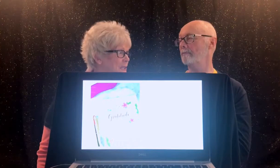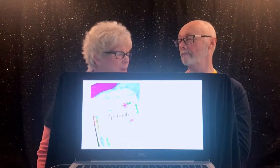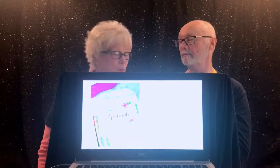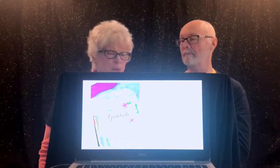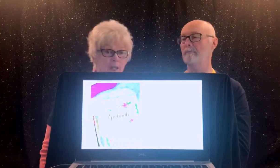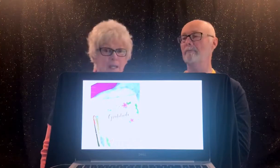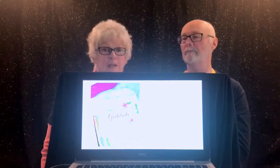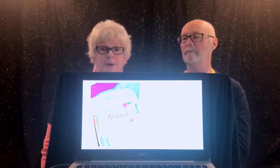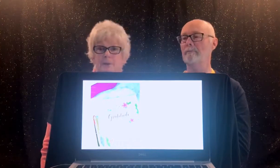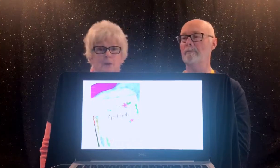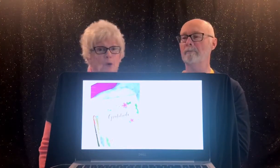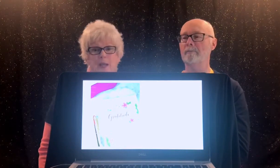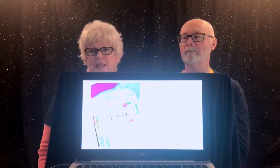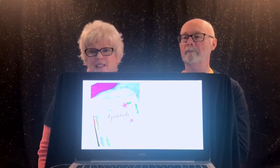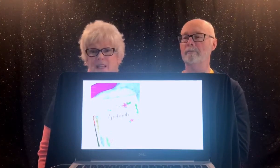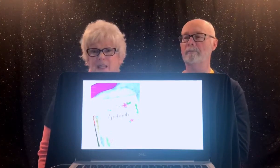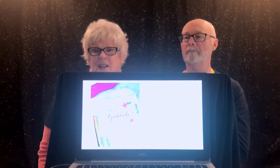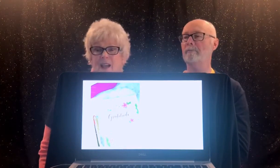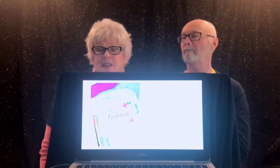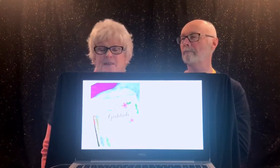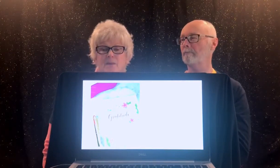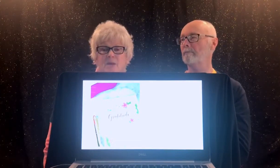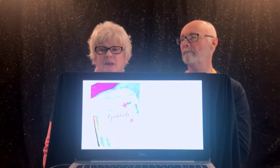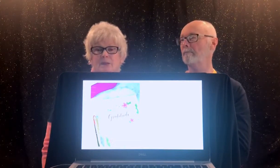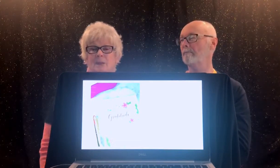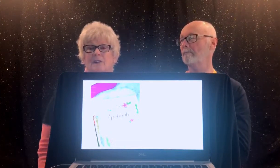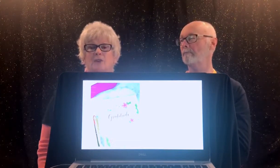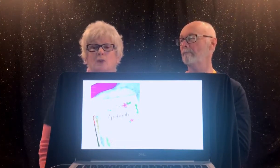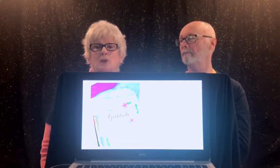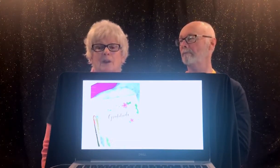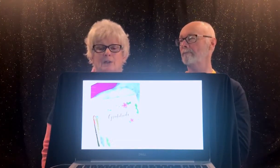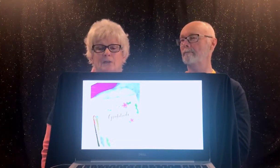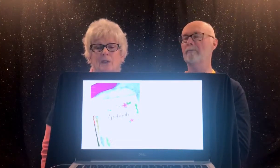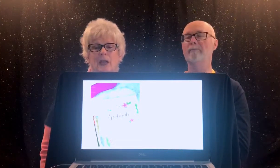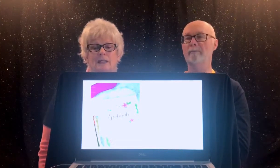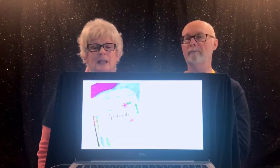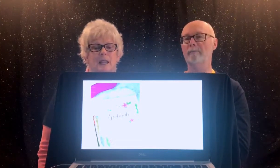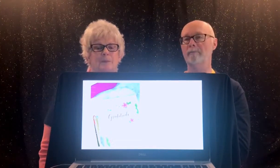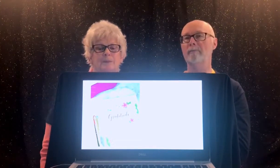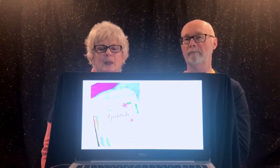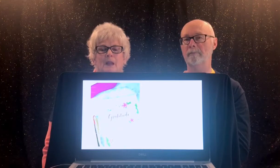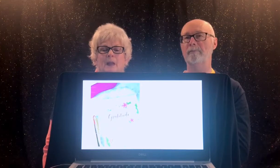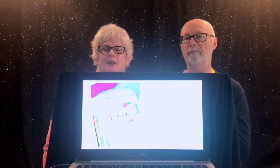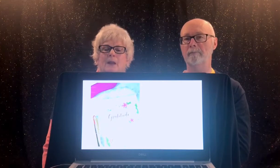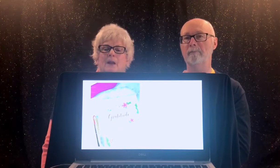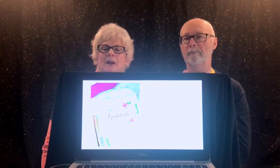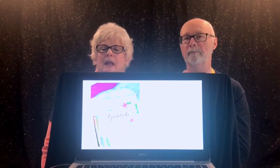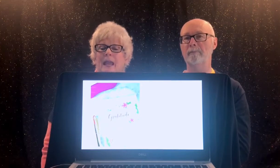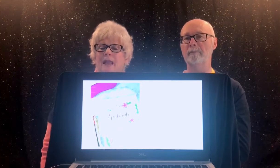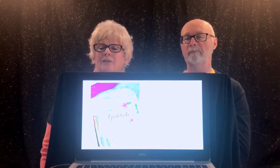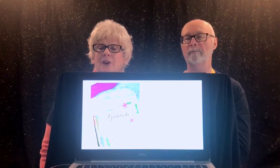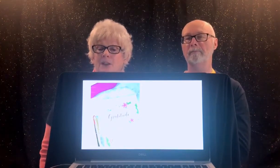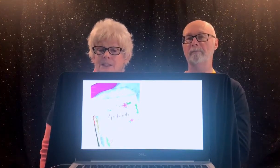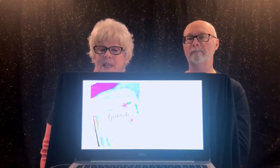the morning or last thing at night, whatever you were grateful for that day. Ann